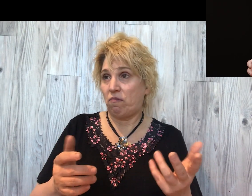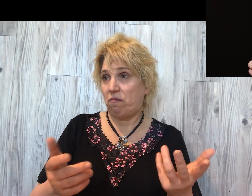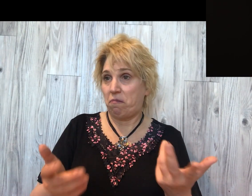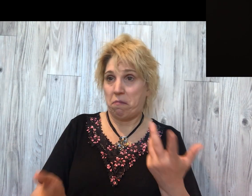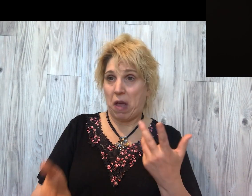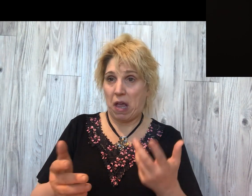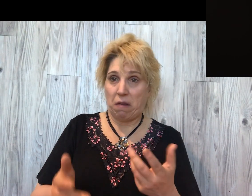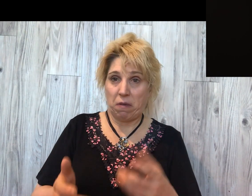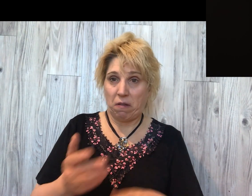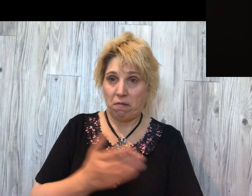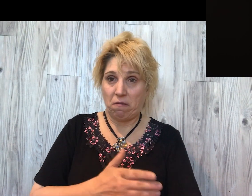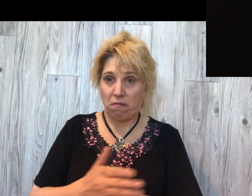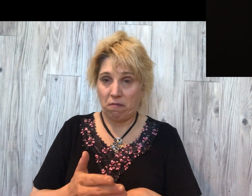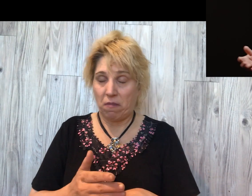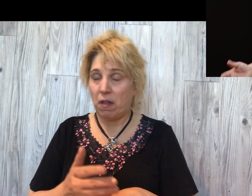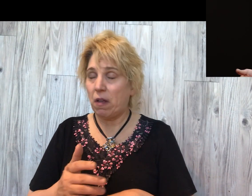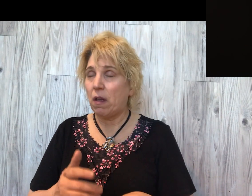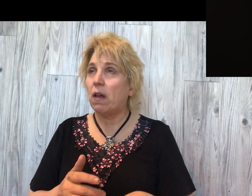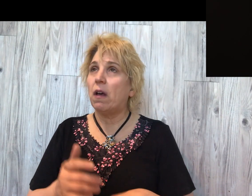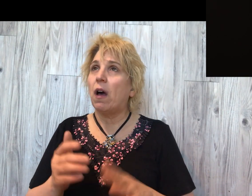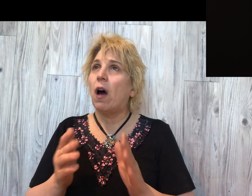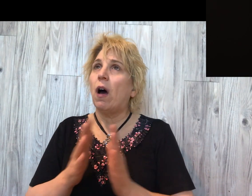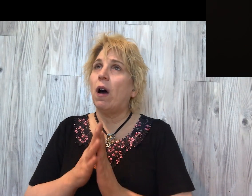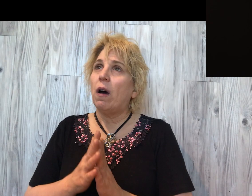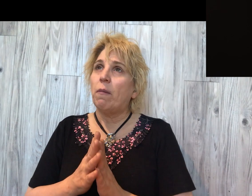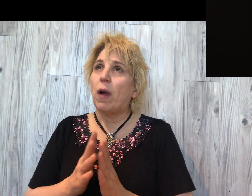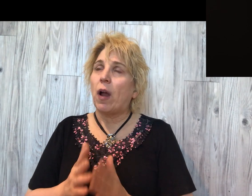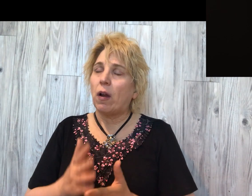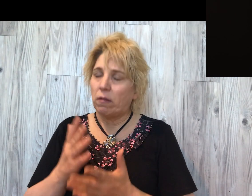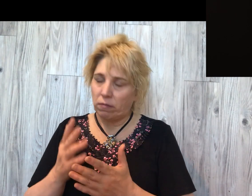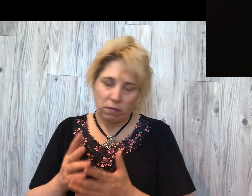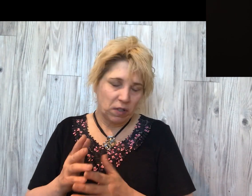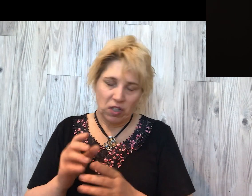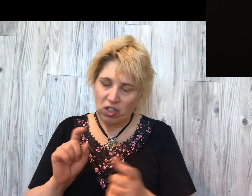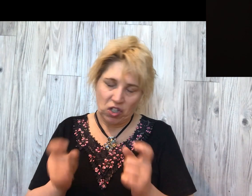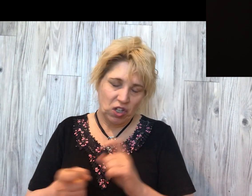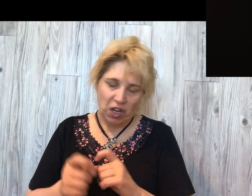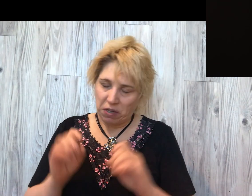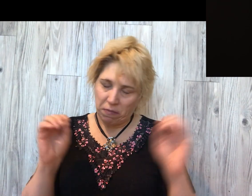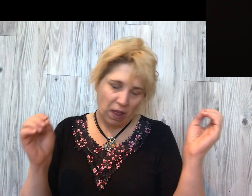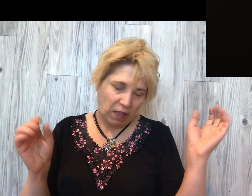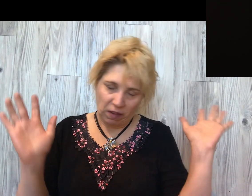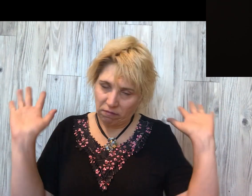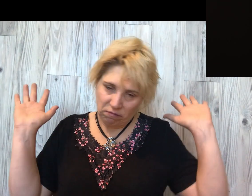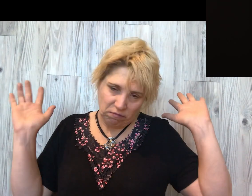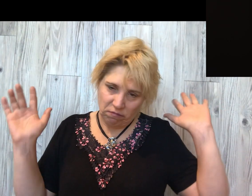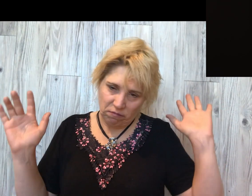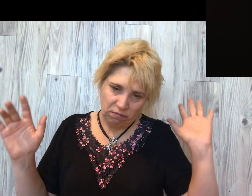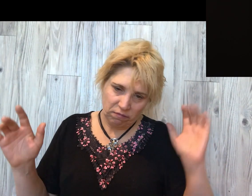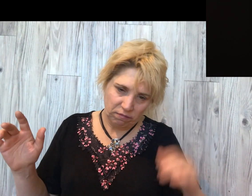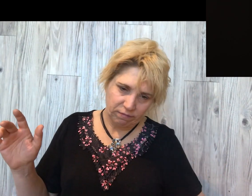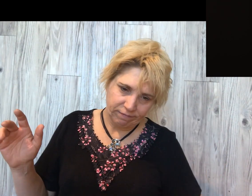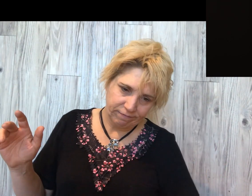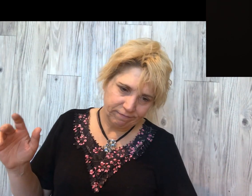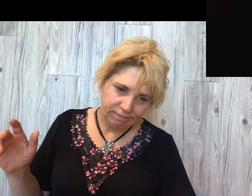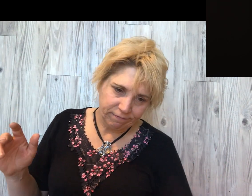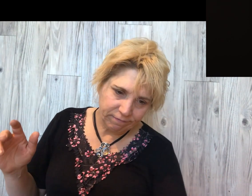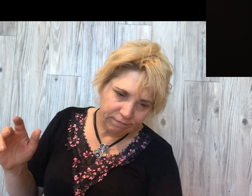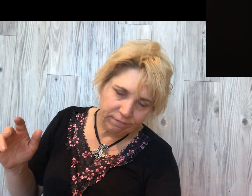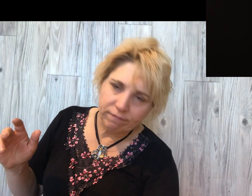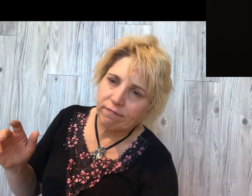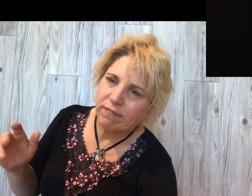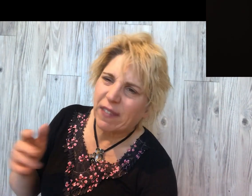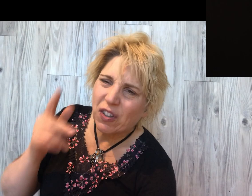fact, being in the presence of God and offering prayers to God made no difference for him whatsoever. It